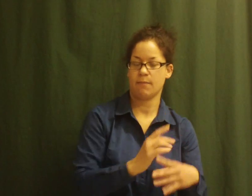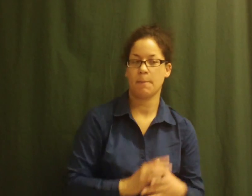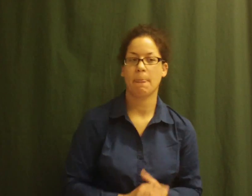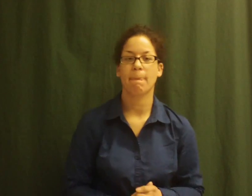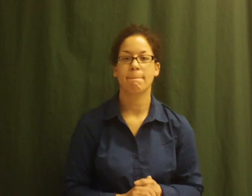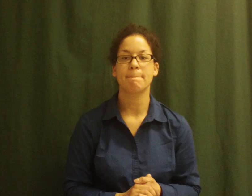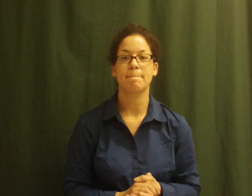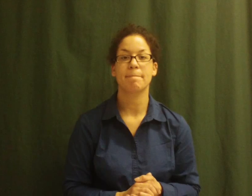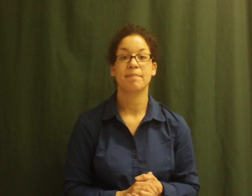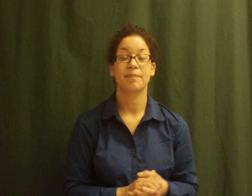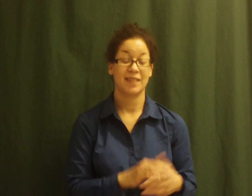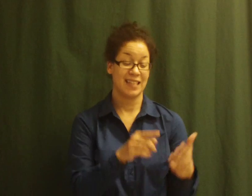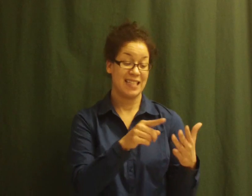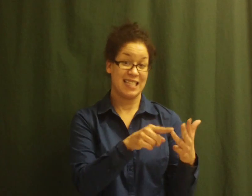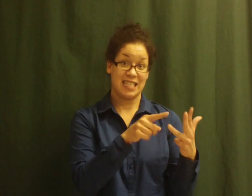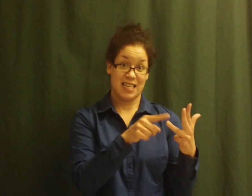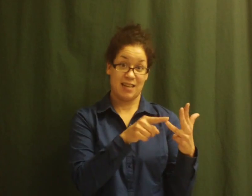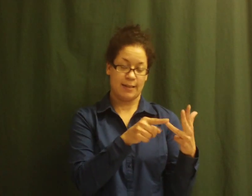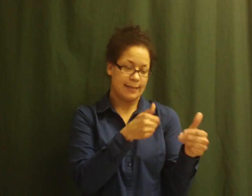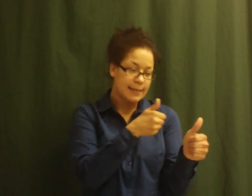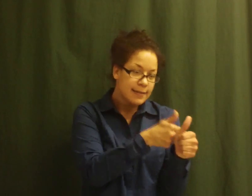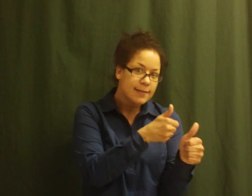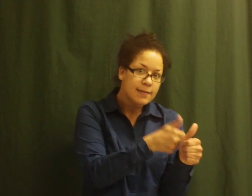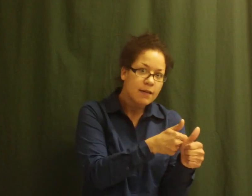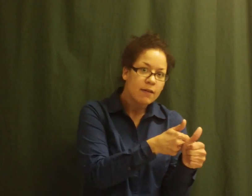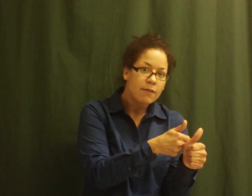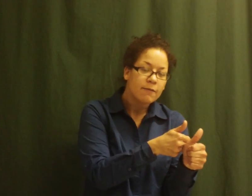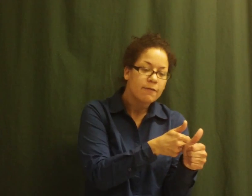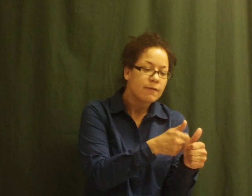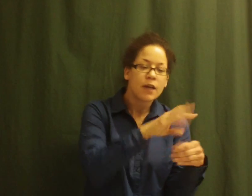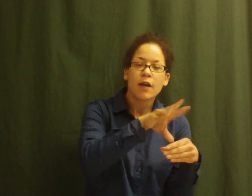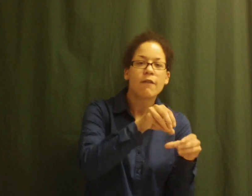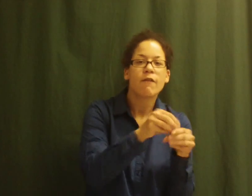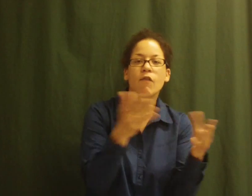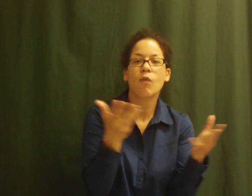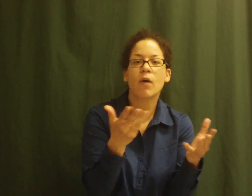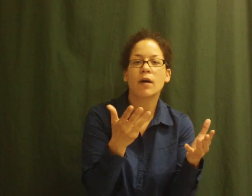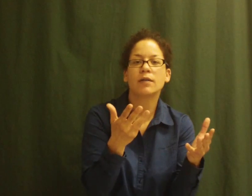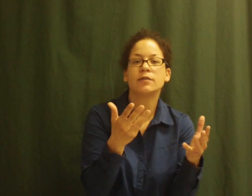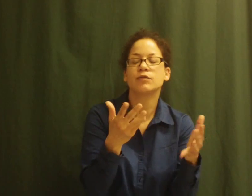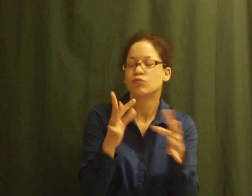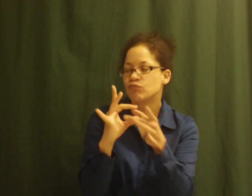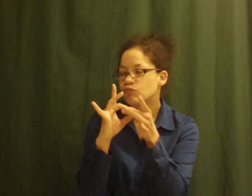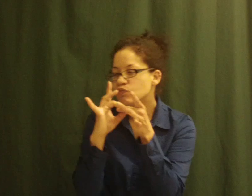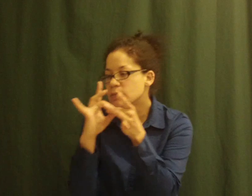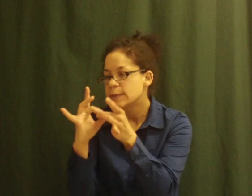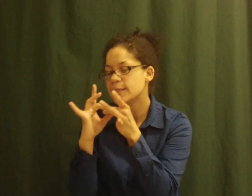This standard concerns the relationships we have with other